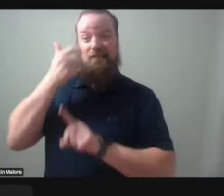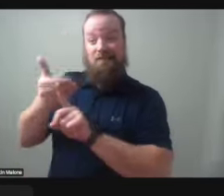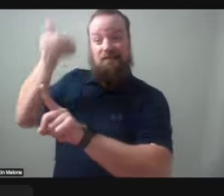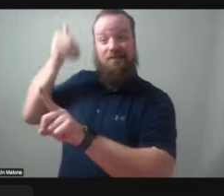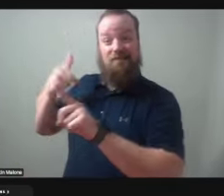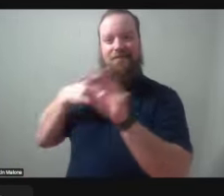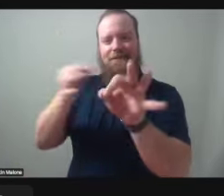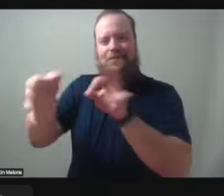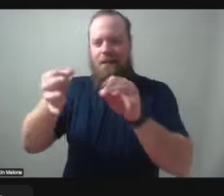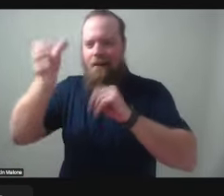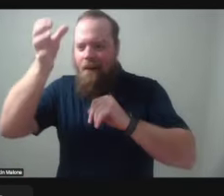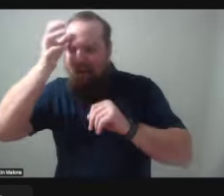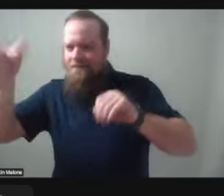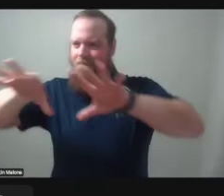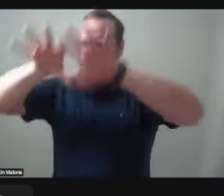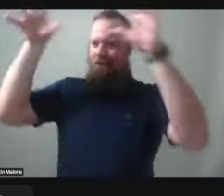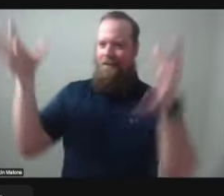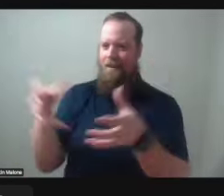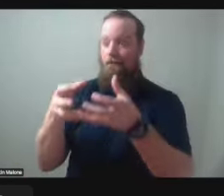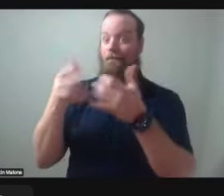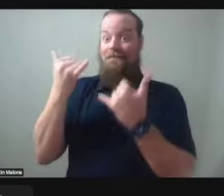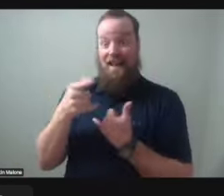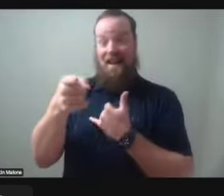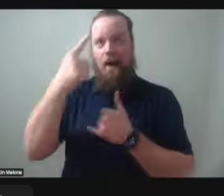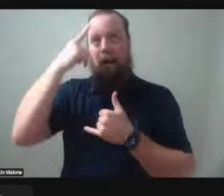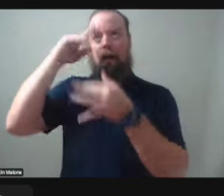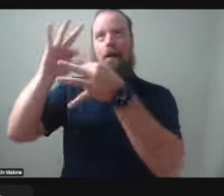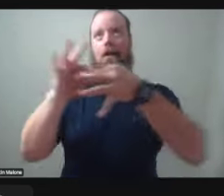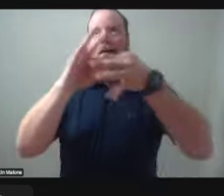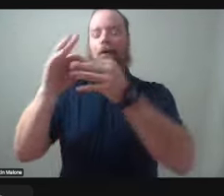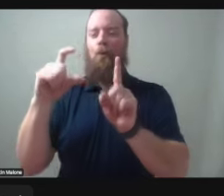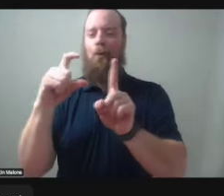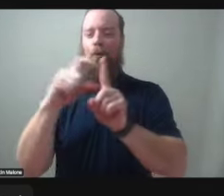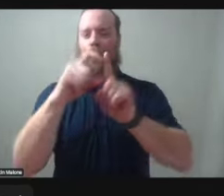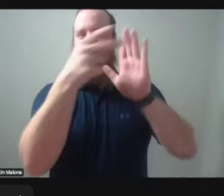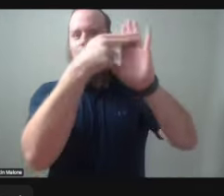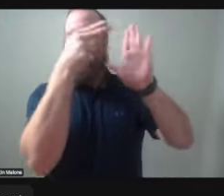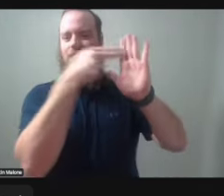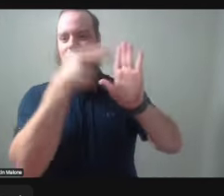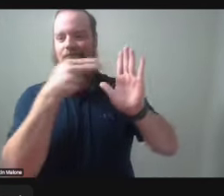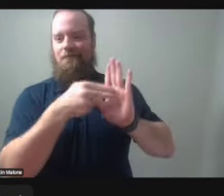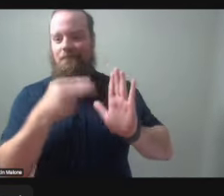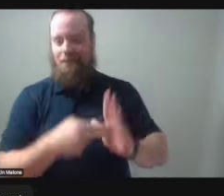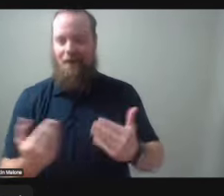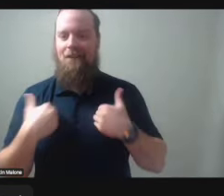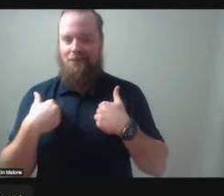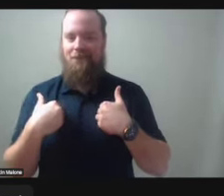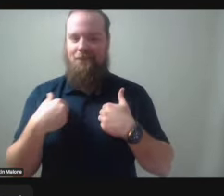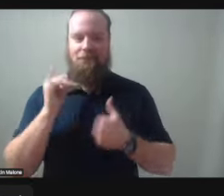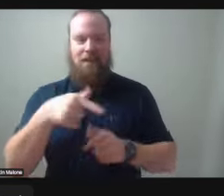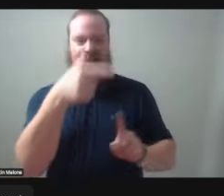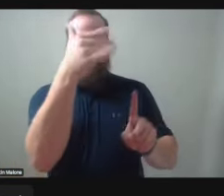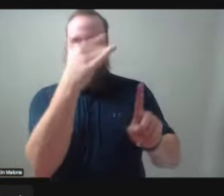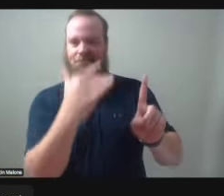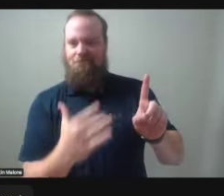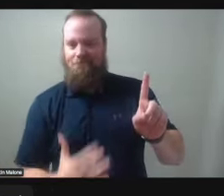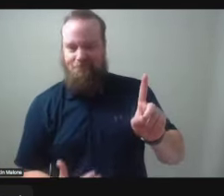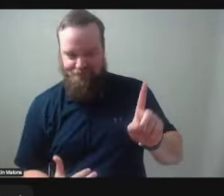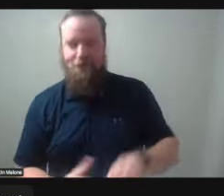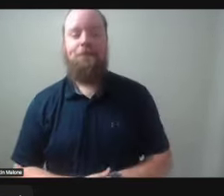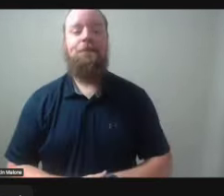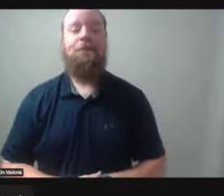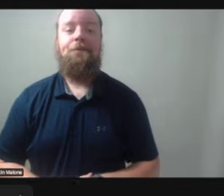Now I'm going to give you a bit of background on different categories of community members. We talked more generally on the last slide, and now we're going to put some